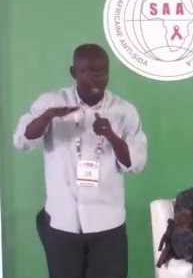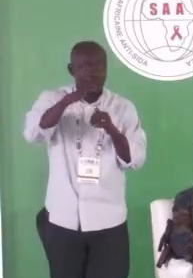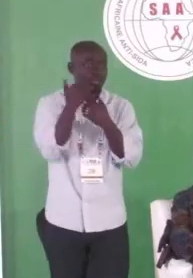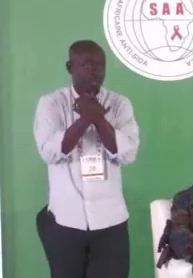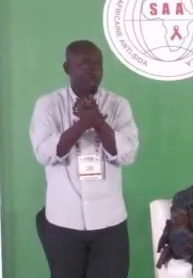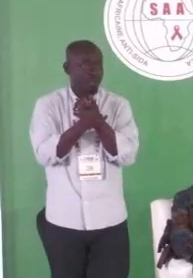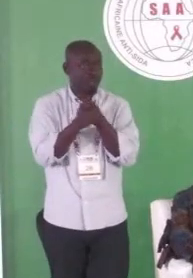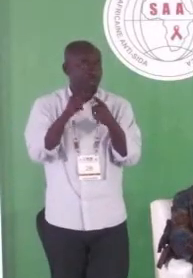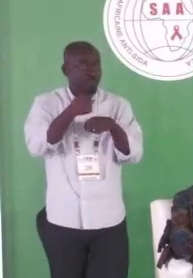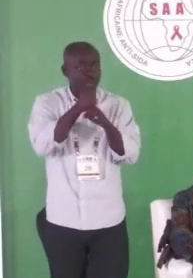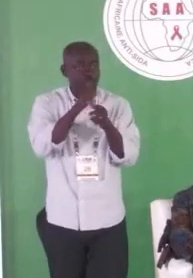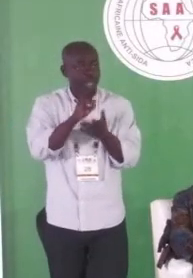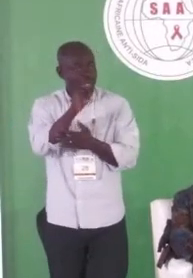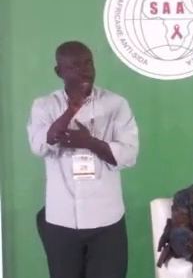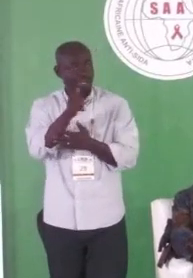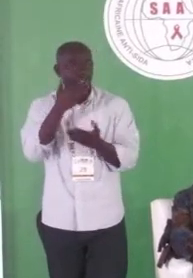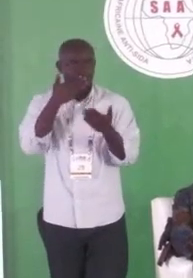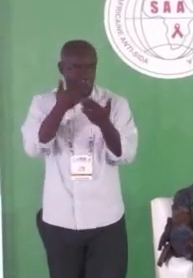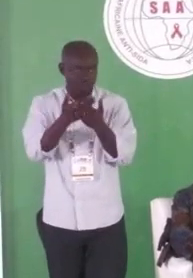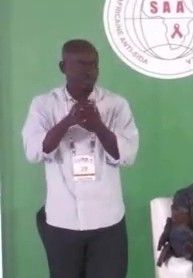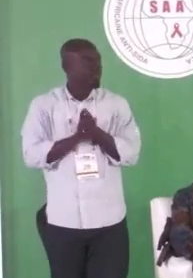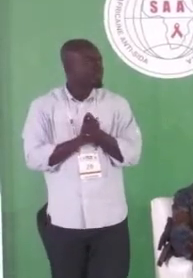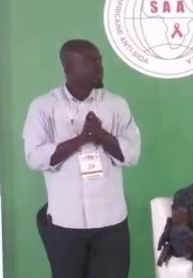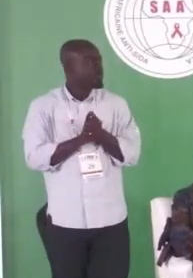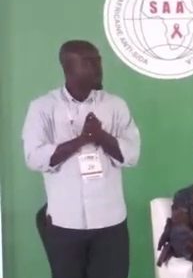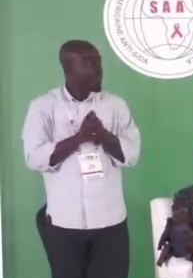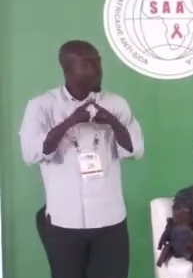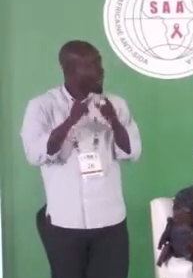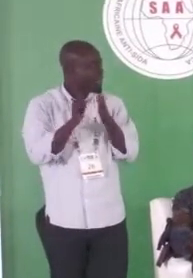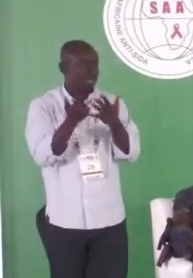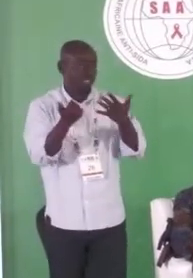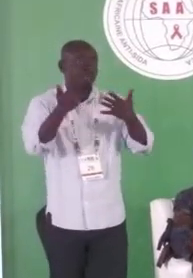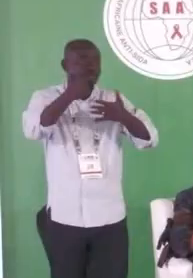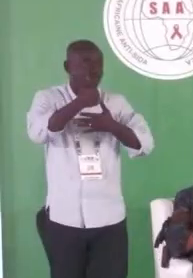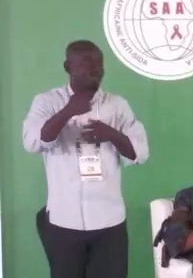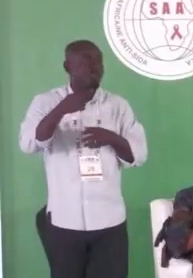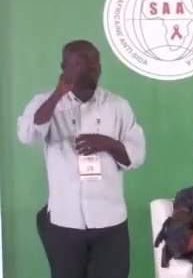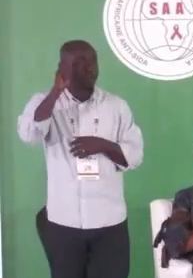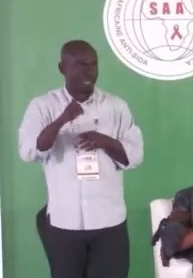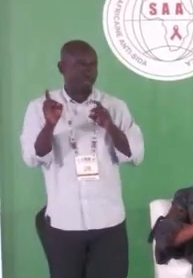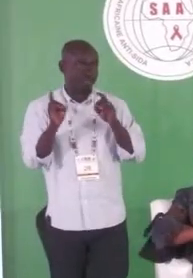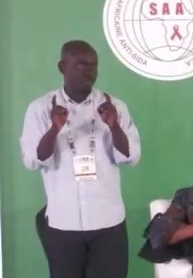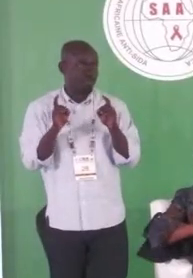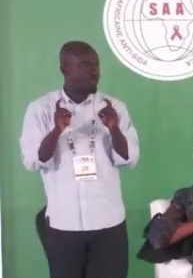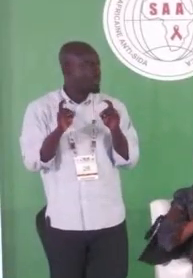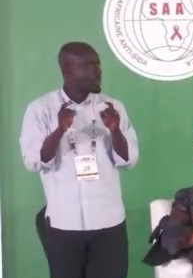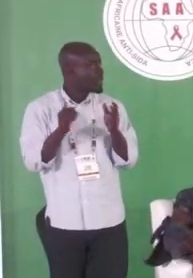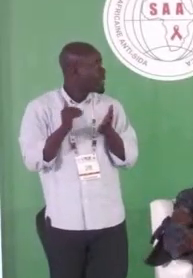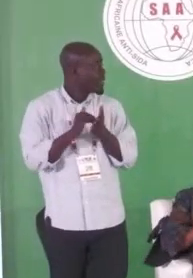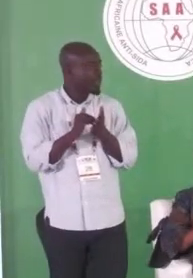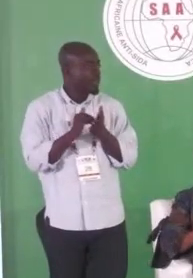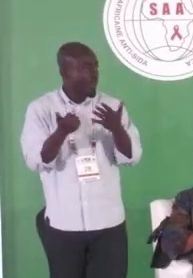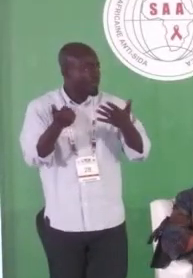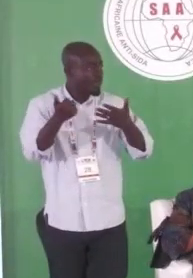data is good and validated. But it's one of the improvements that we need to do. And we also really need to